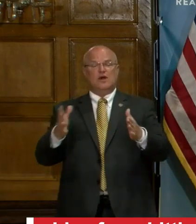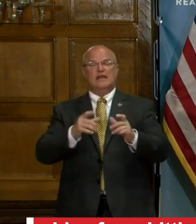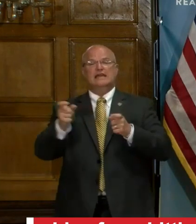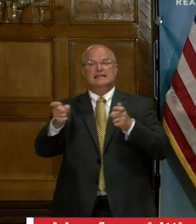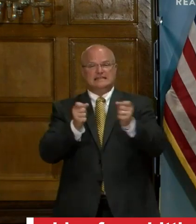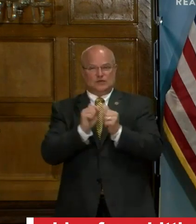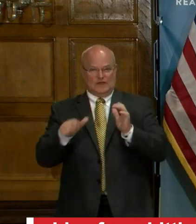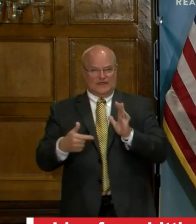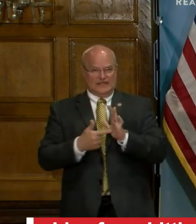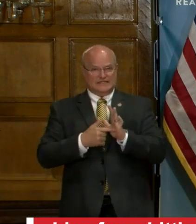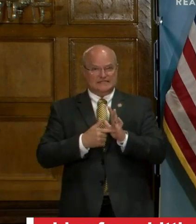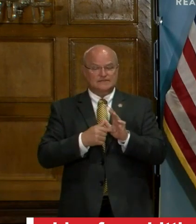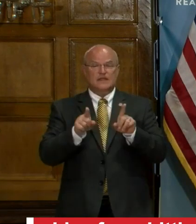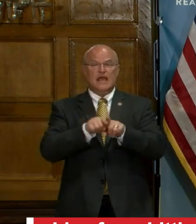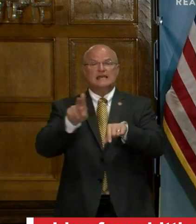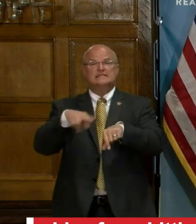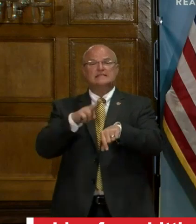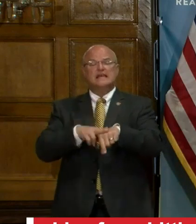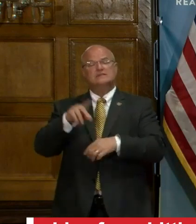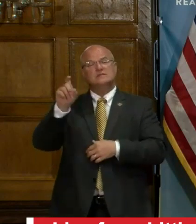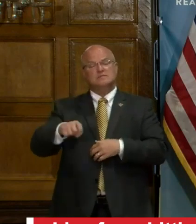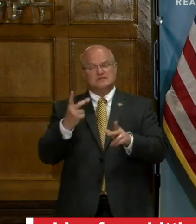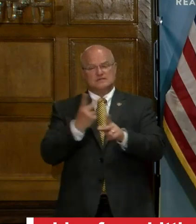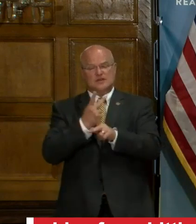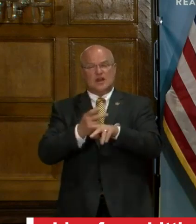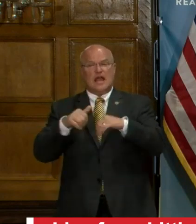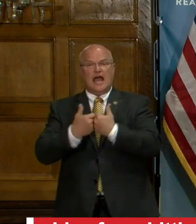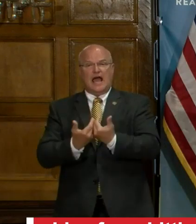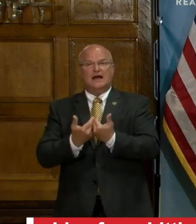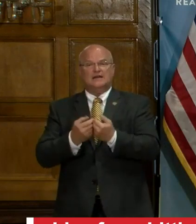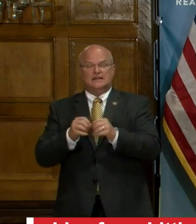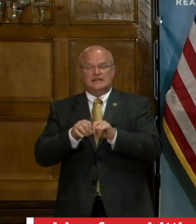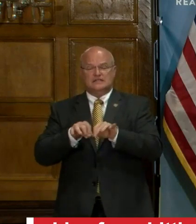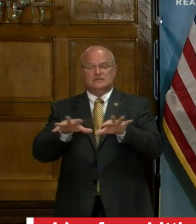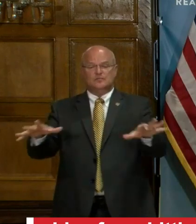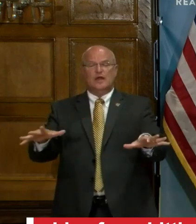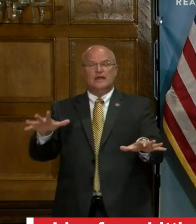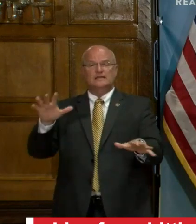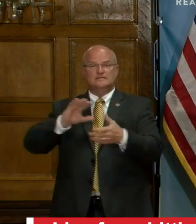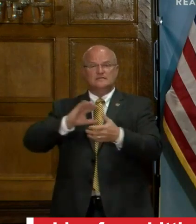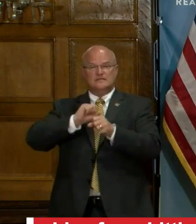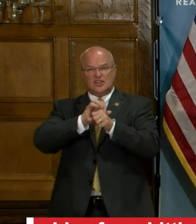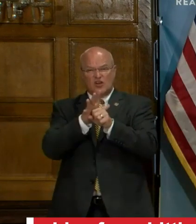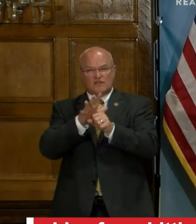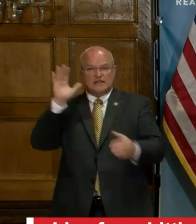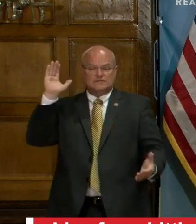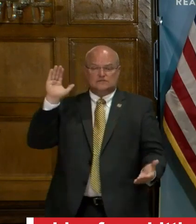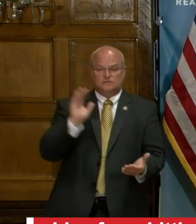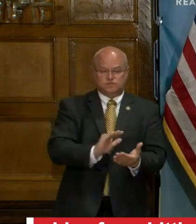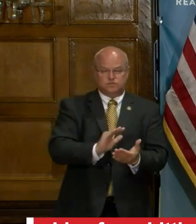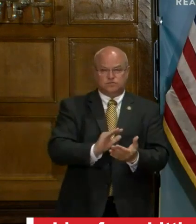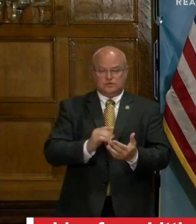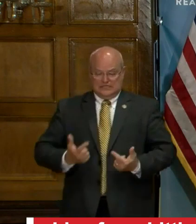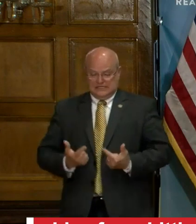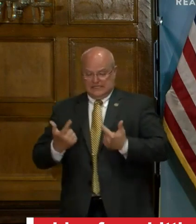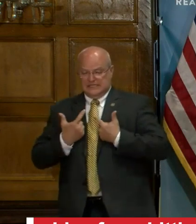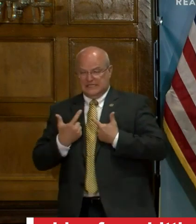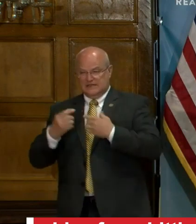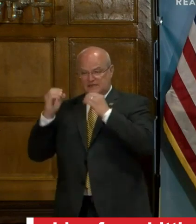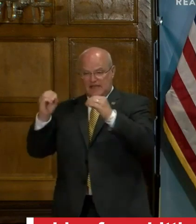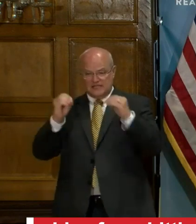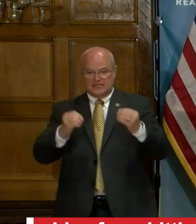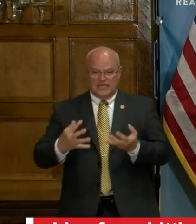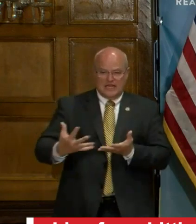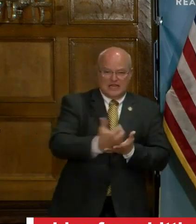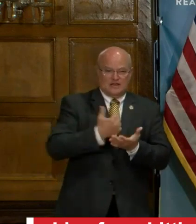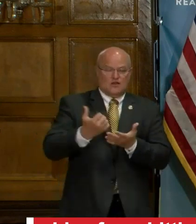to deal with this. As a nation, we have to figure out how to reduce the spread of the virus and to live, educate, and make a